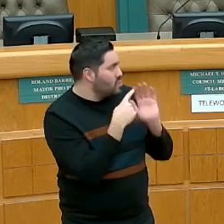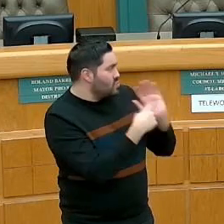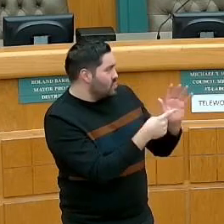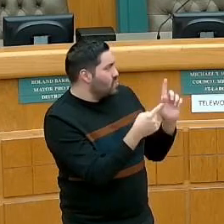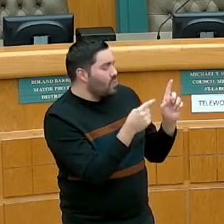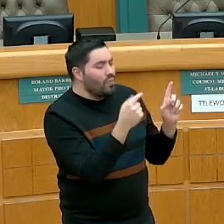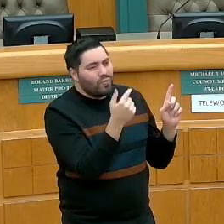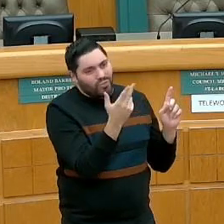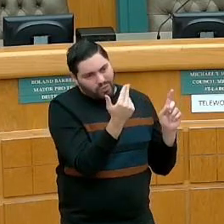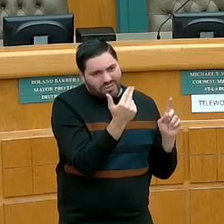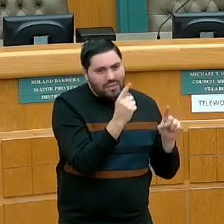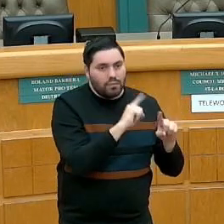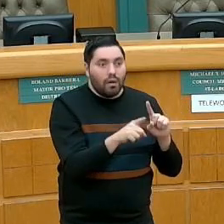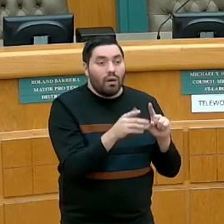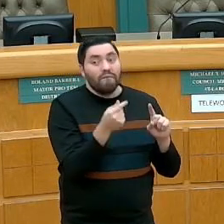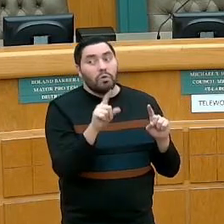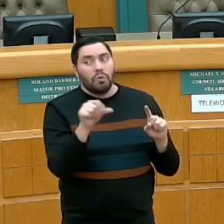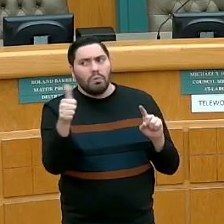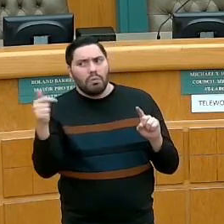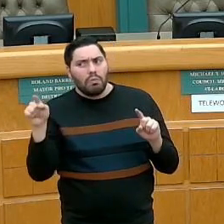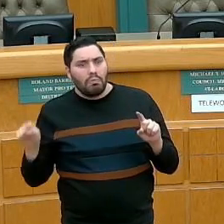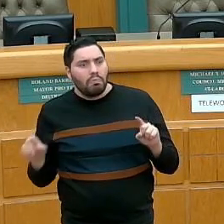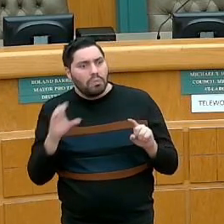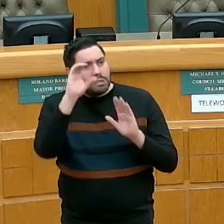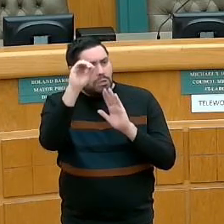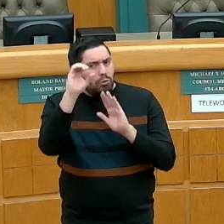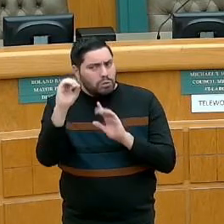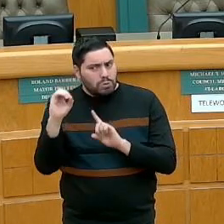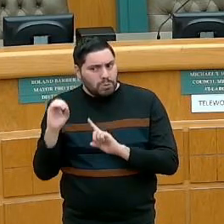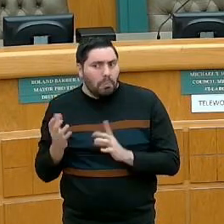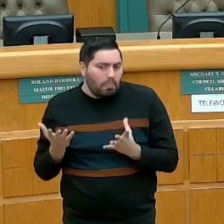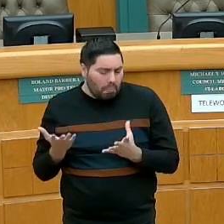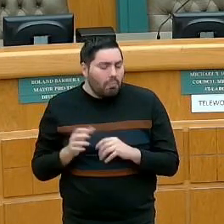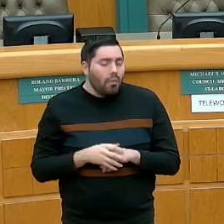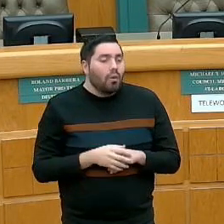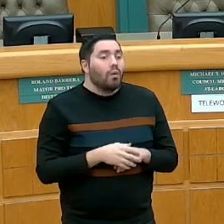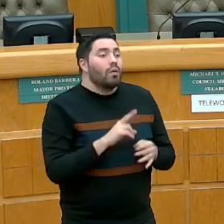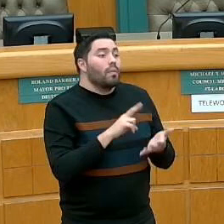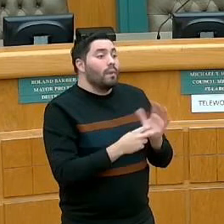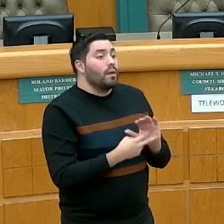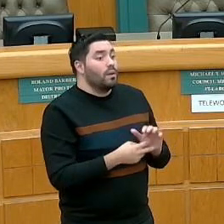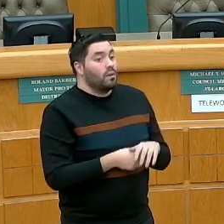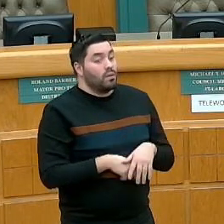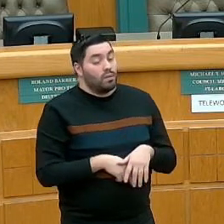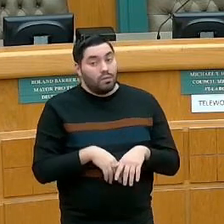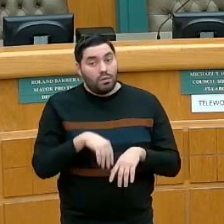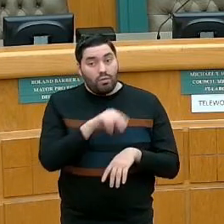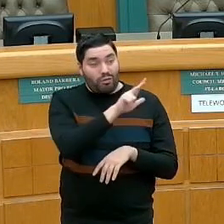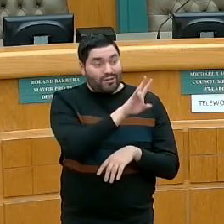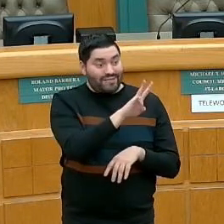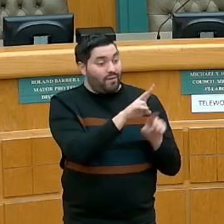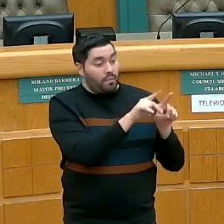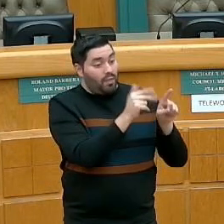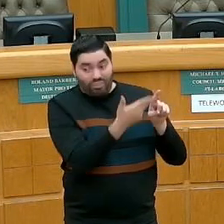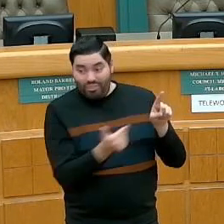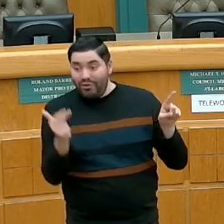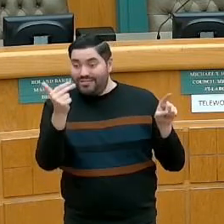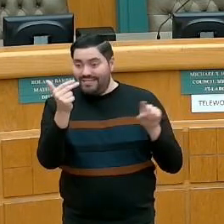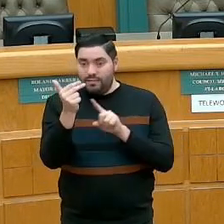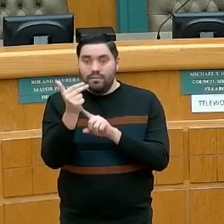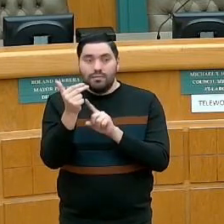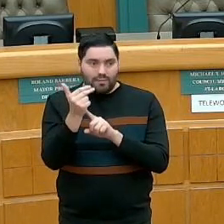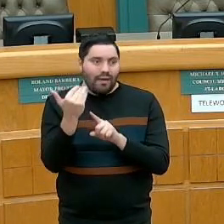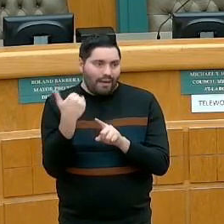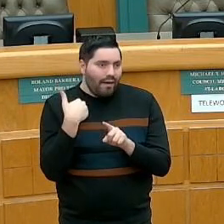there's several more that have 0 cases. So 13 of the 37 zip codes have cases in Nueces